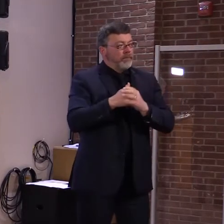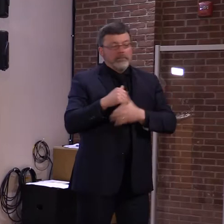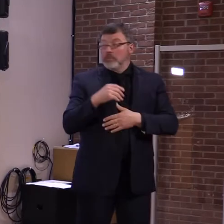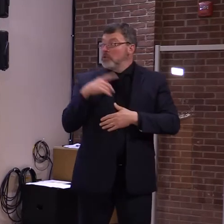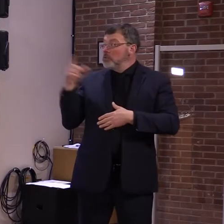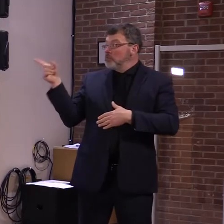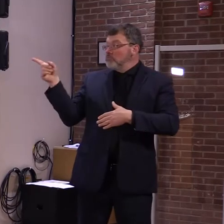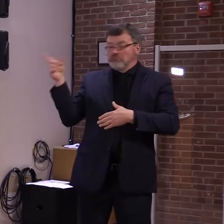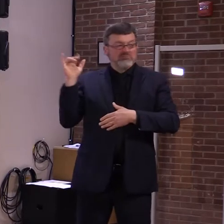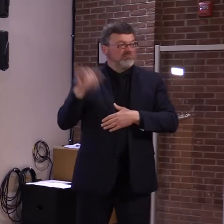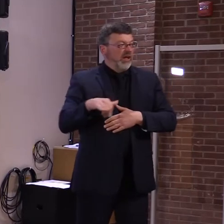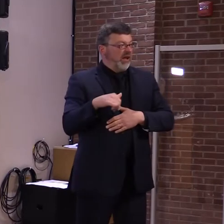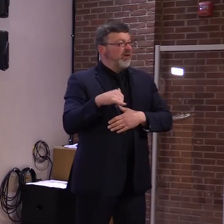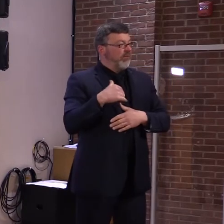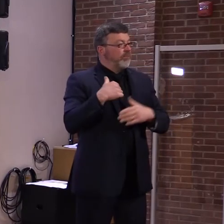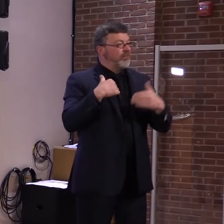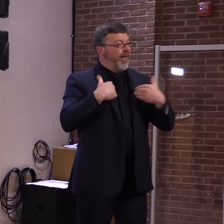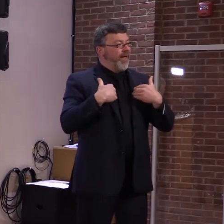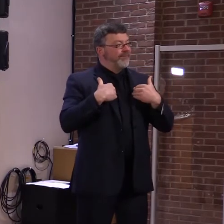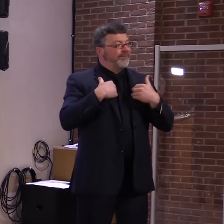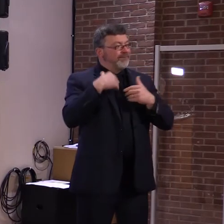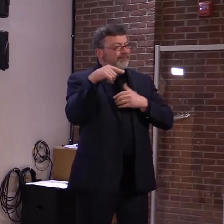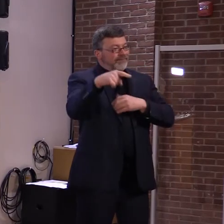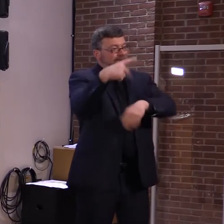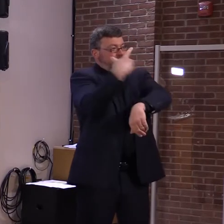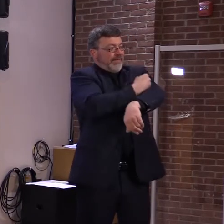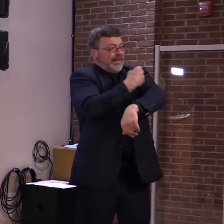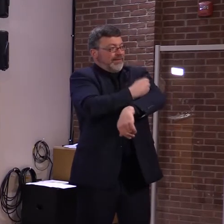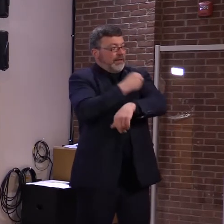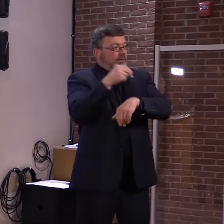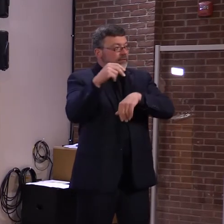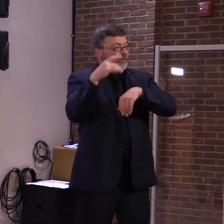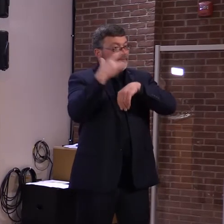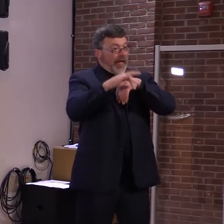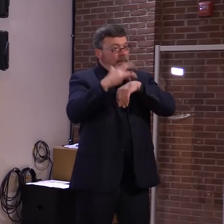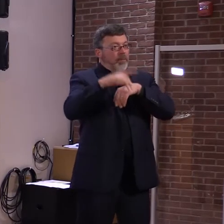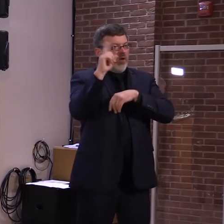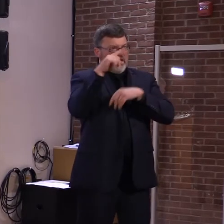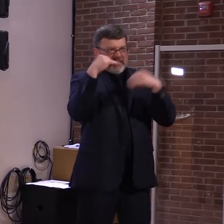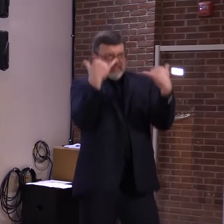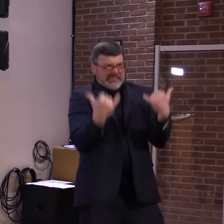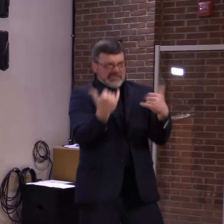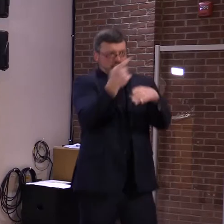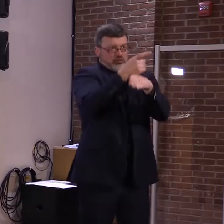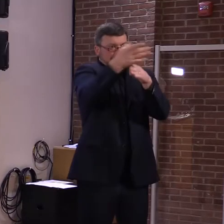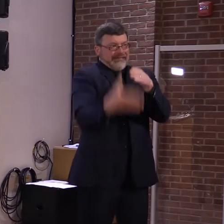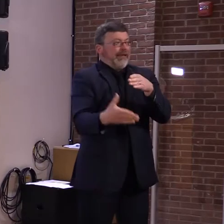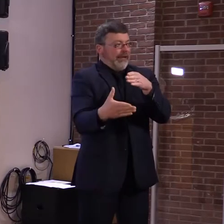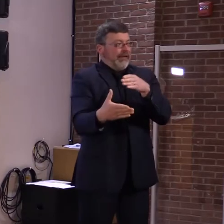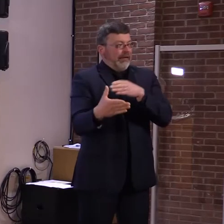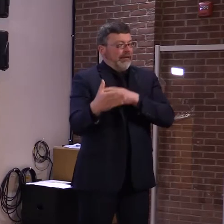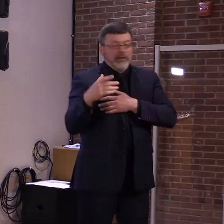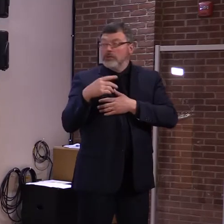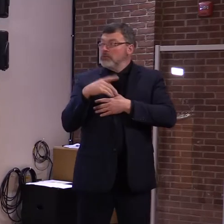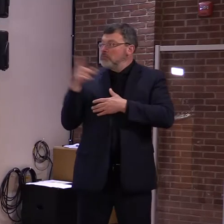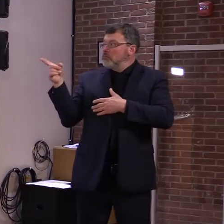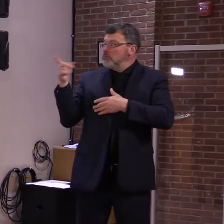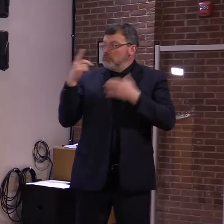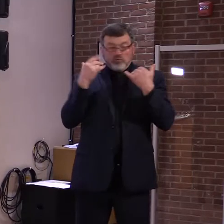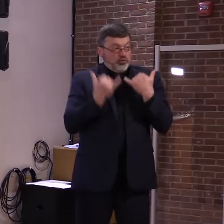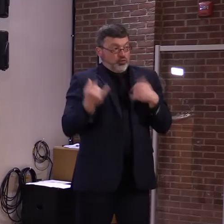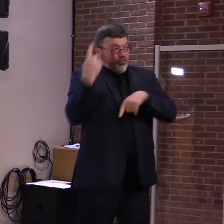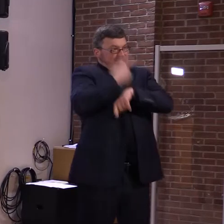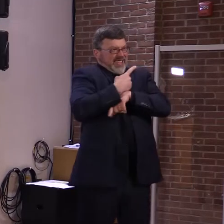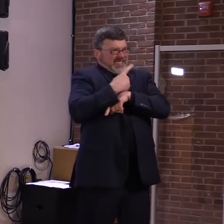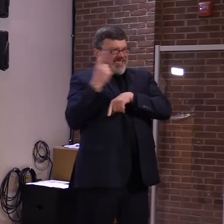many vaccination options available today and throughout the weekend. Vaccine clinics will be located at Northern